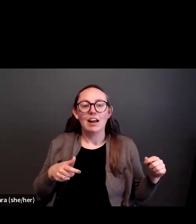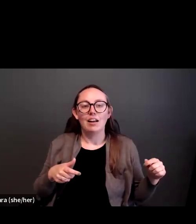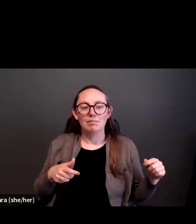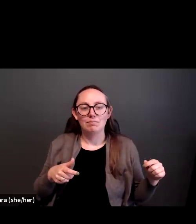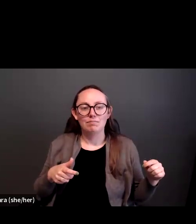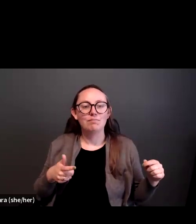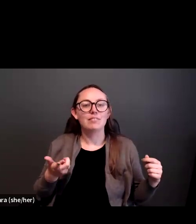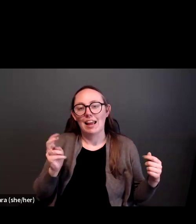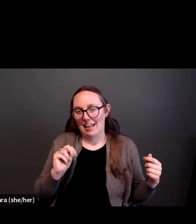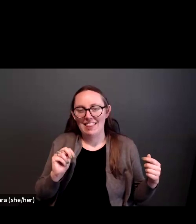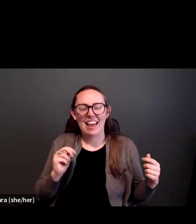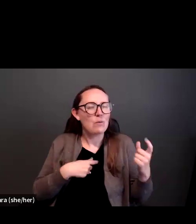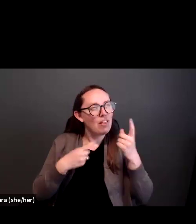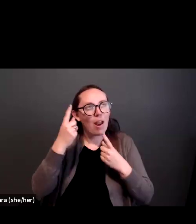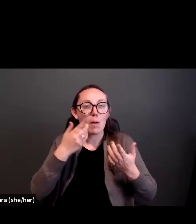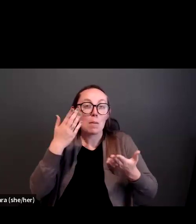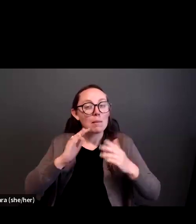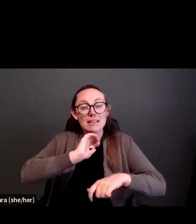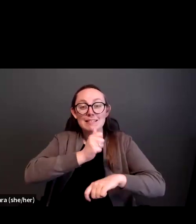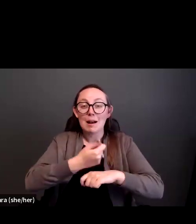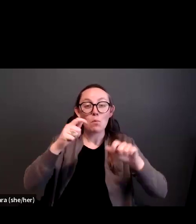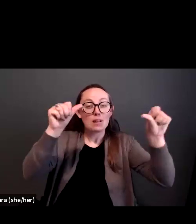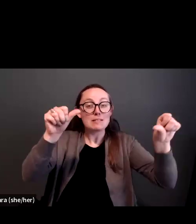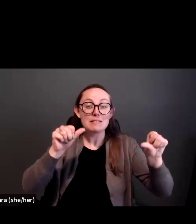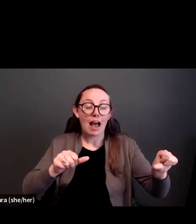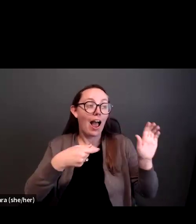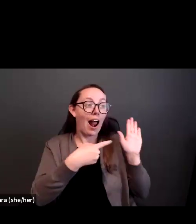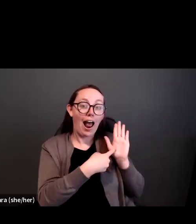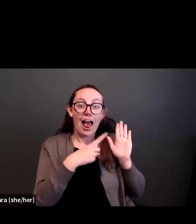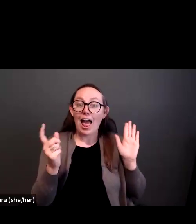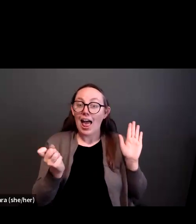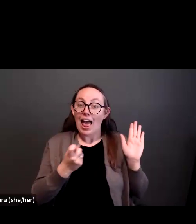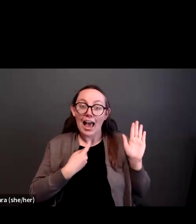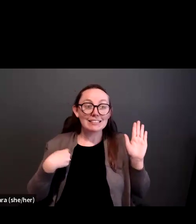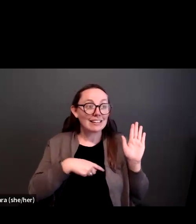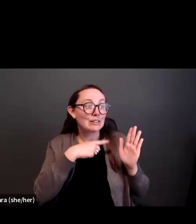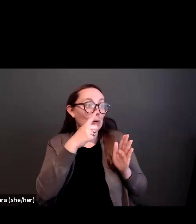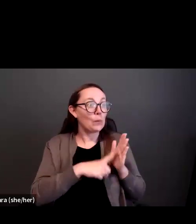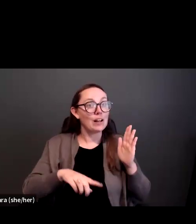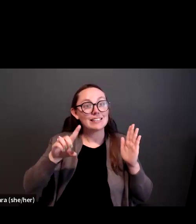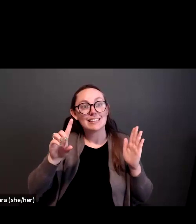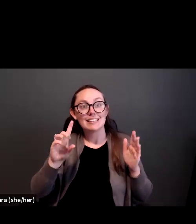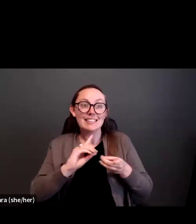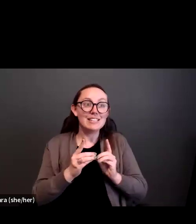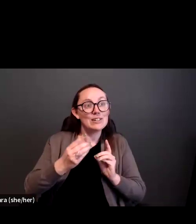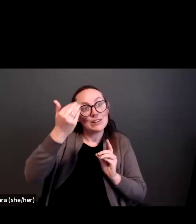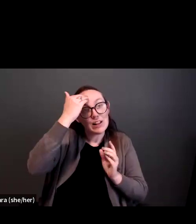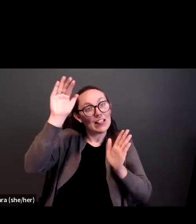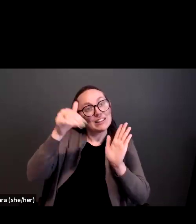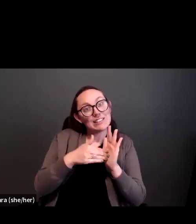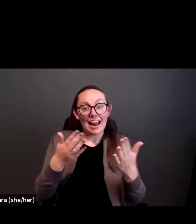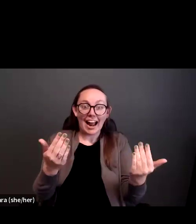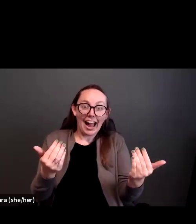center is, just because it is. Yeah. So if you solve that naming problem. Yeah, if you figure out the naming stuff, we would love to know, because we've wrestled with